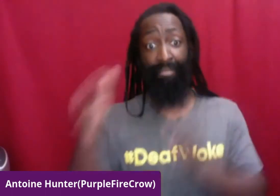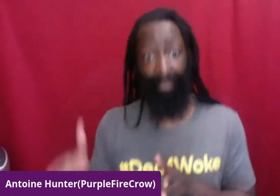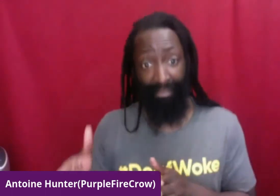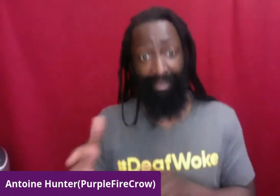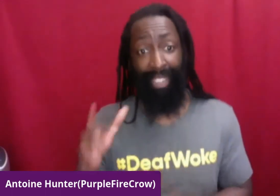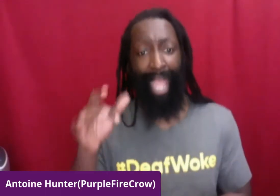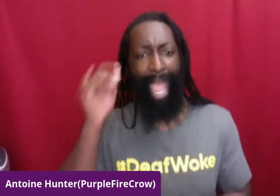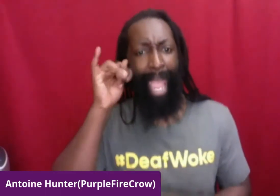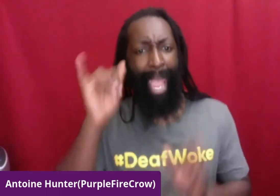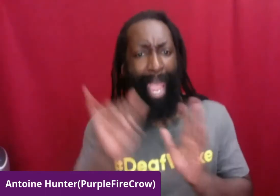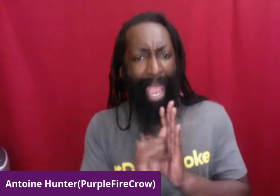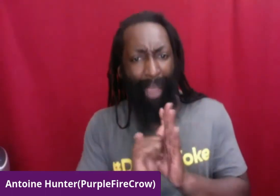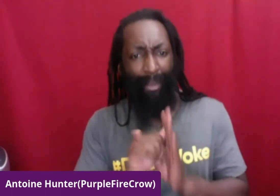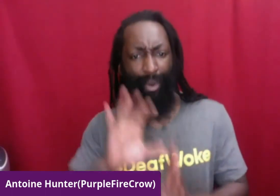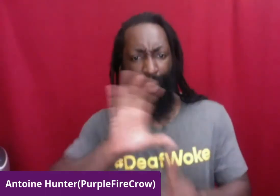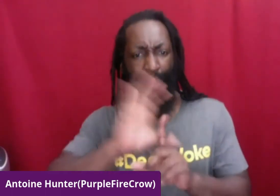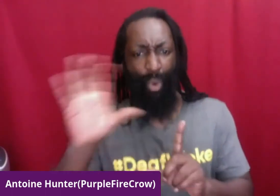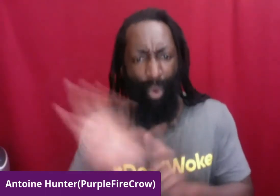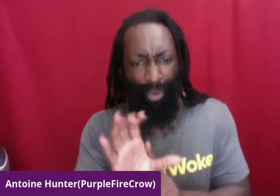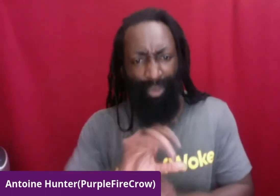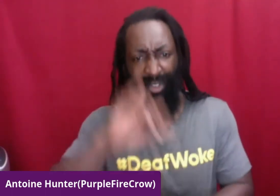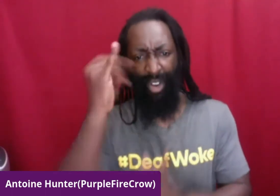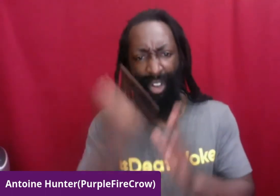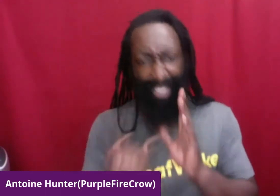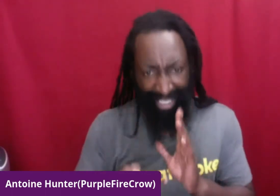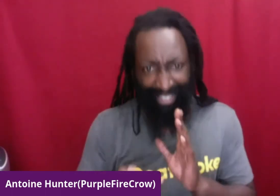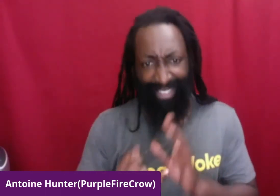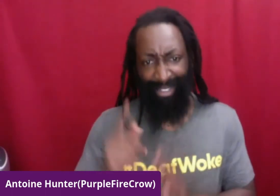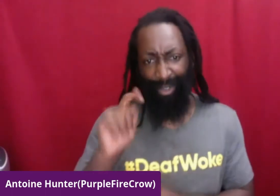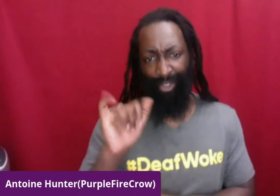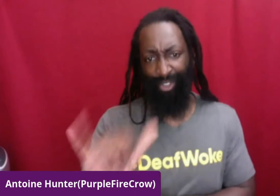Ms. Saunders, and she's DD Saunders and Incorporation.